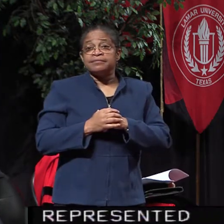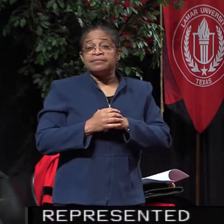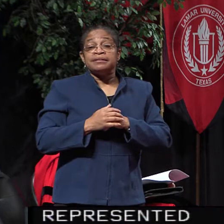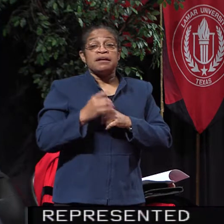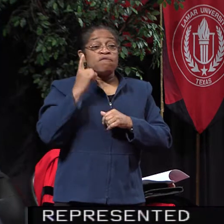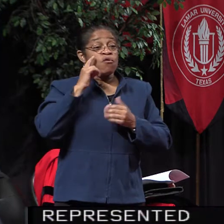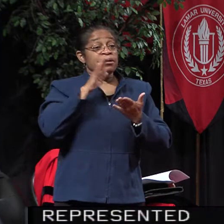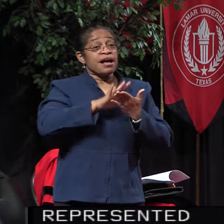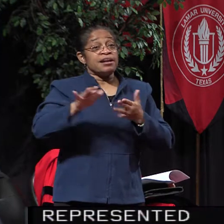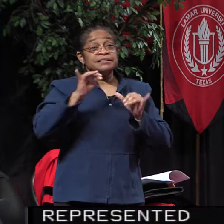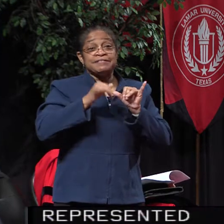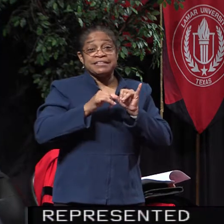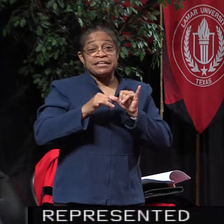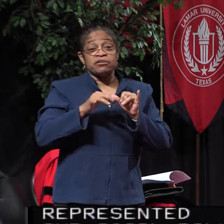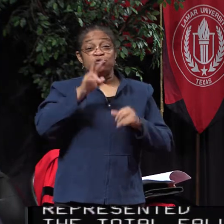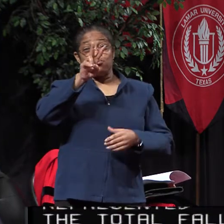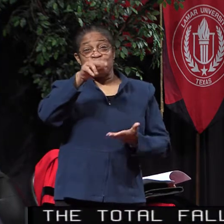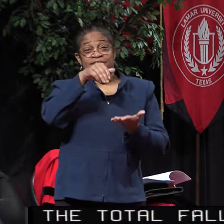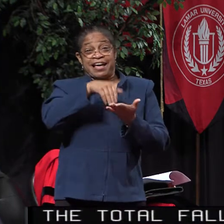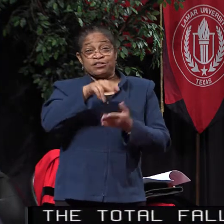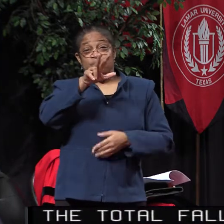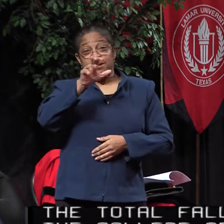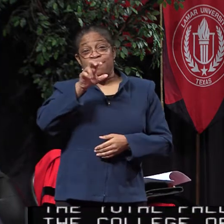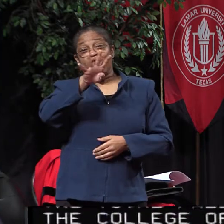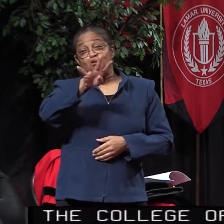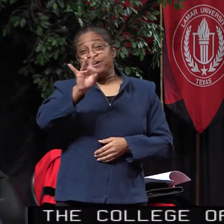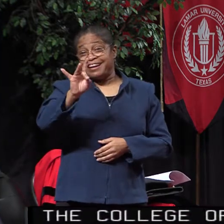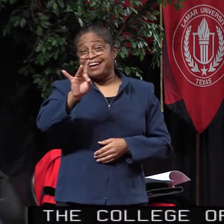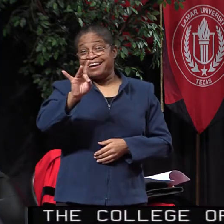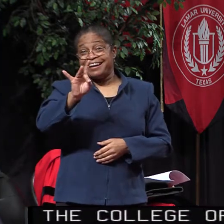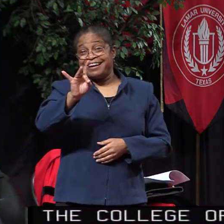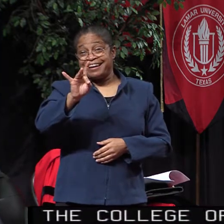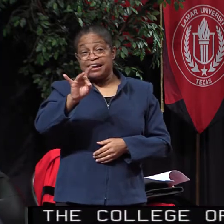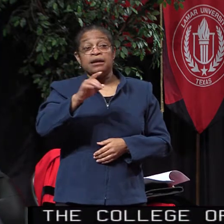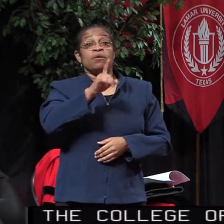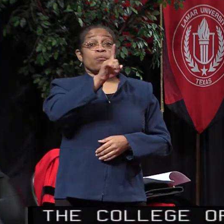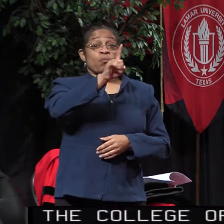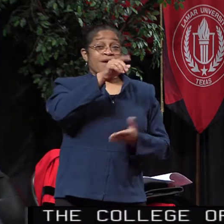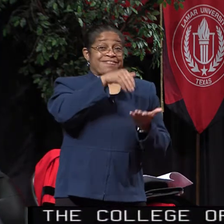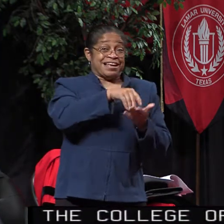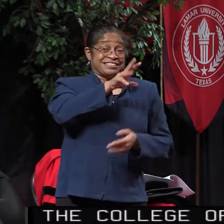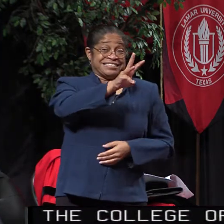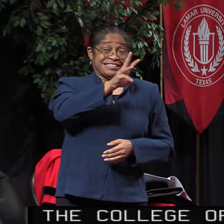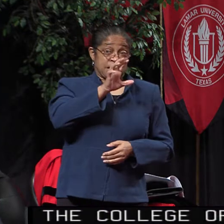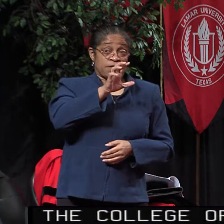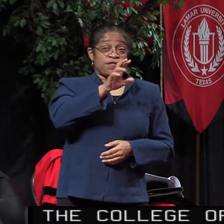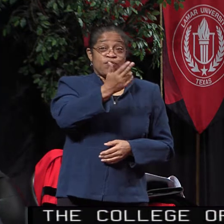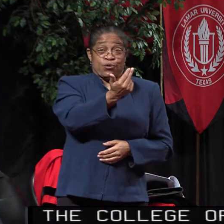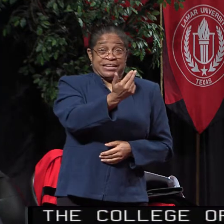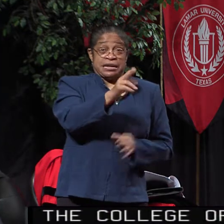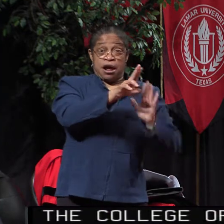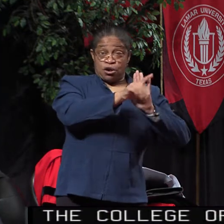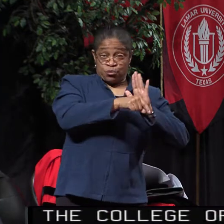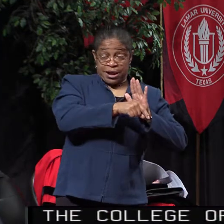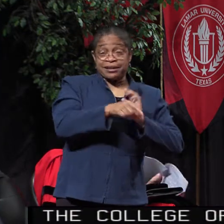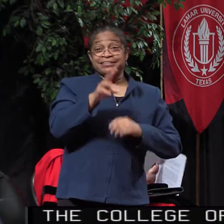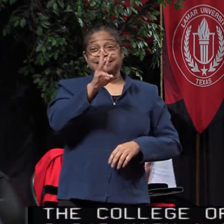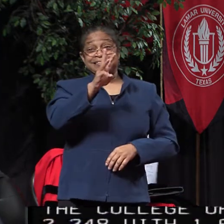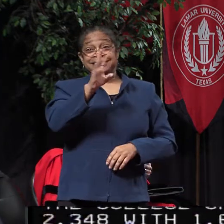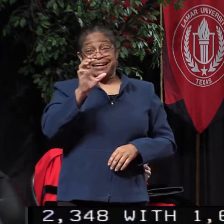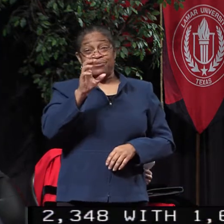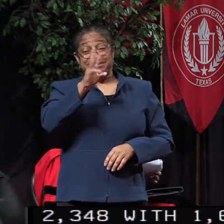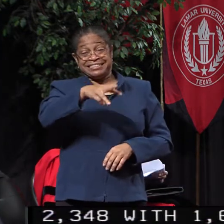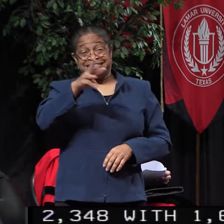for the College of Engineering was 2,348, with 1,613 undergraduates,